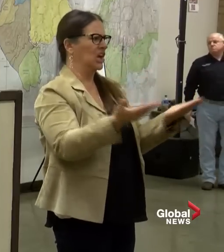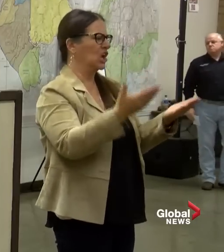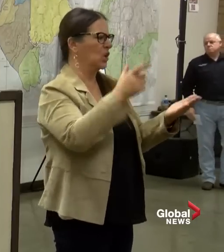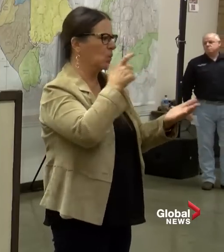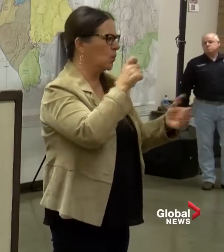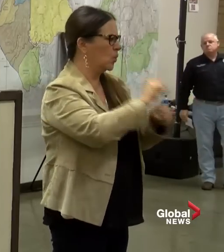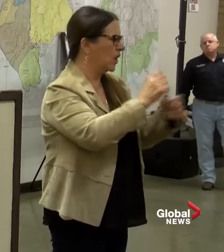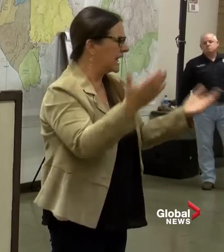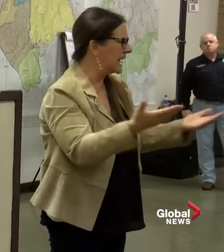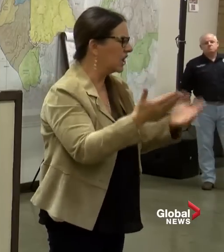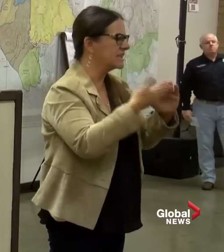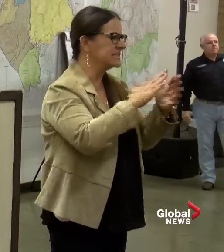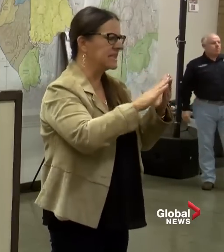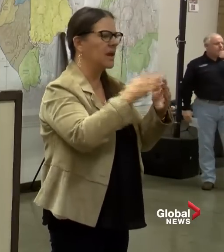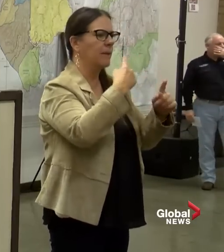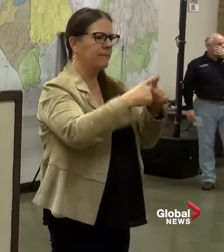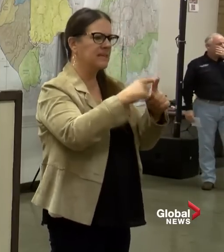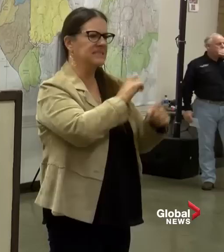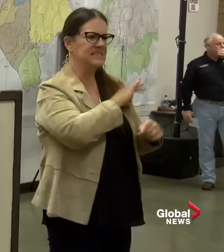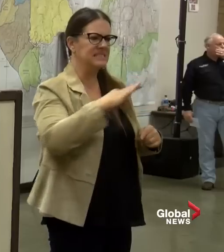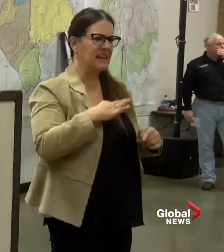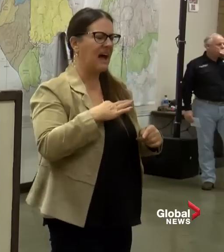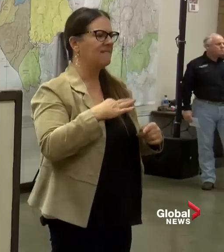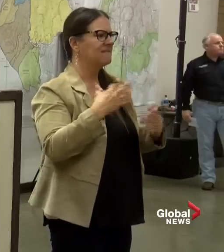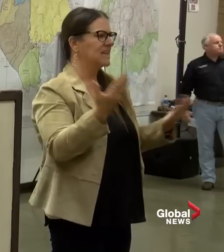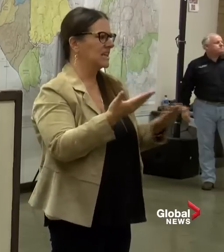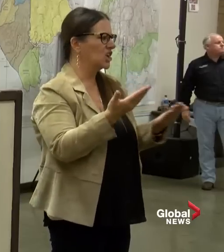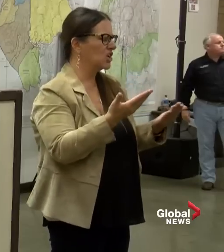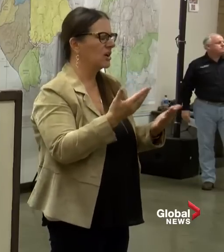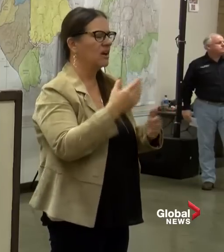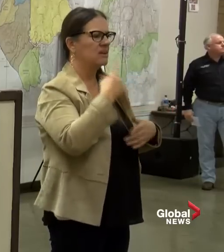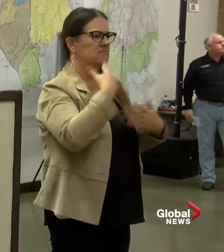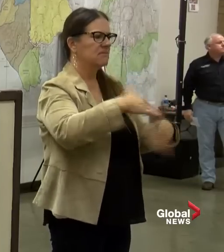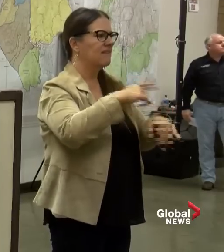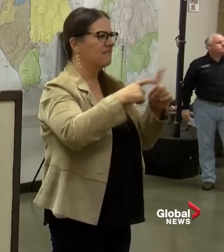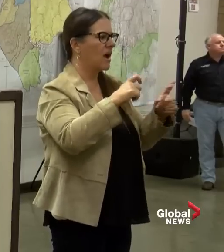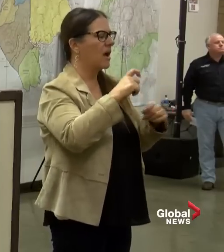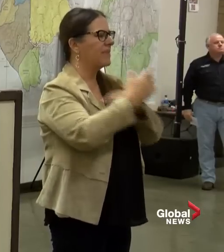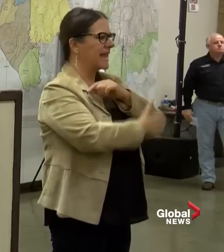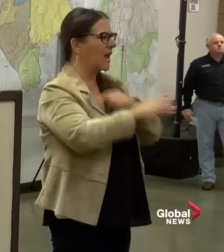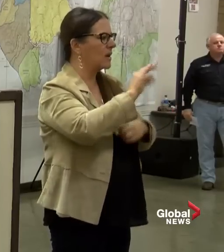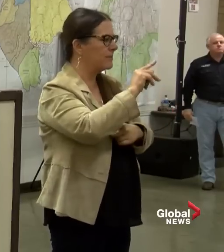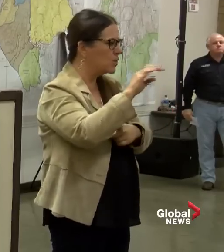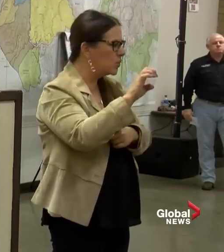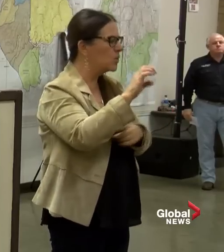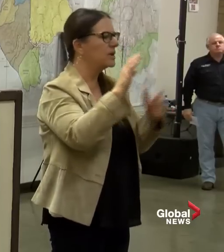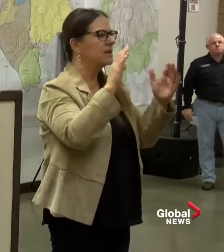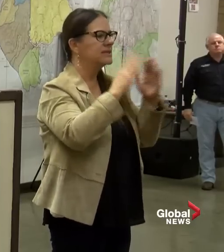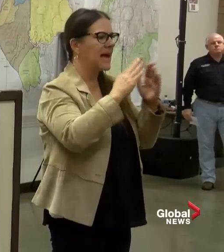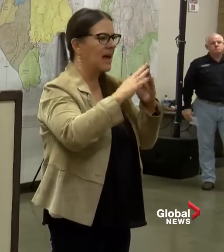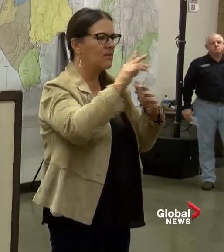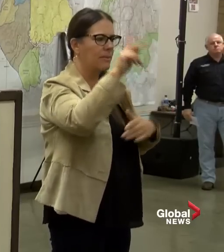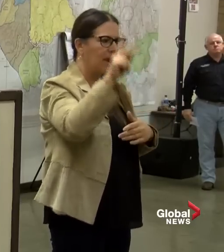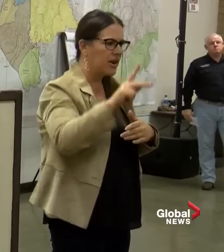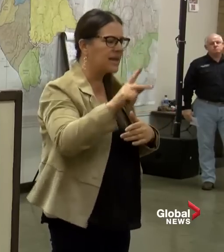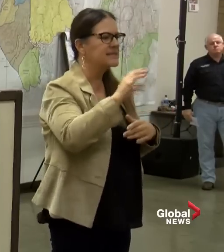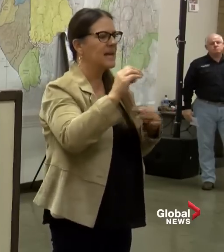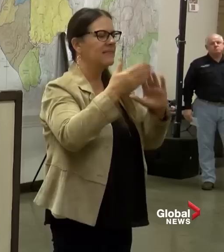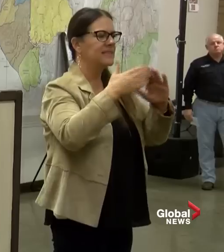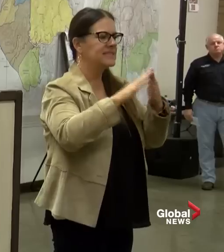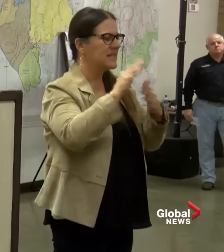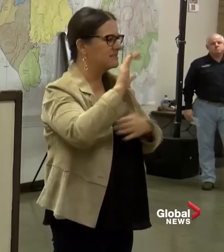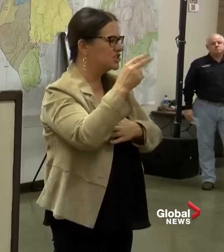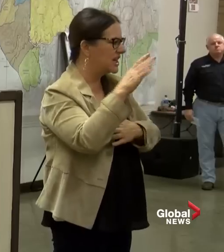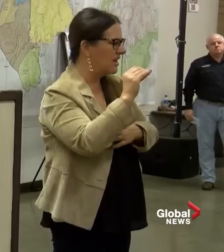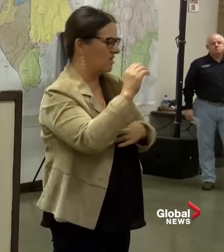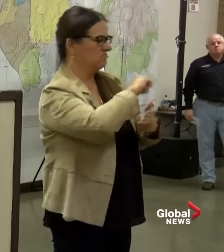that are here and the many other officials and staff that aren't here today from Butte County, from the town of Paradise and the city of Chico that have